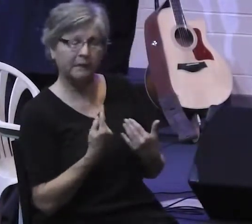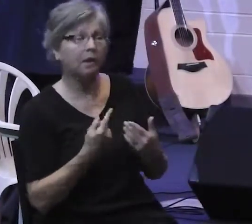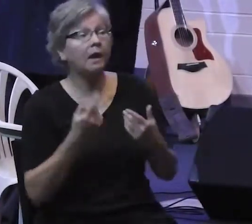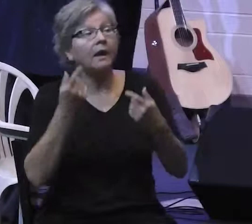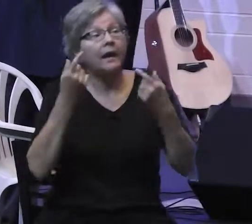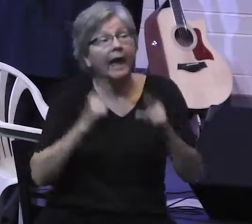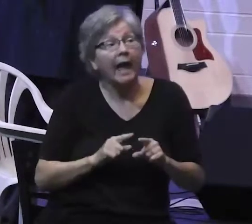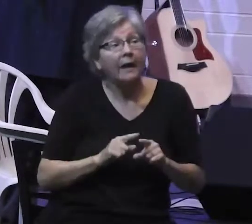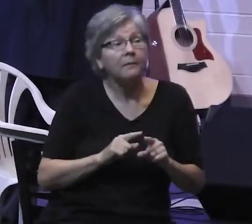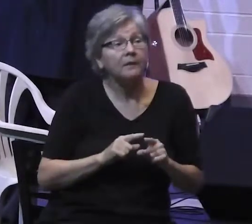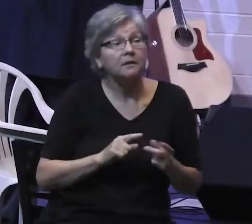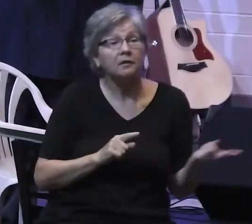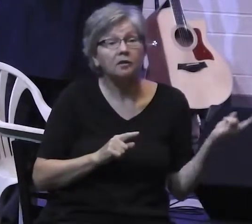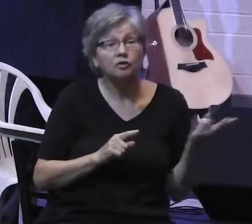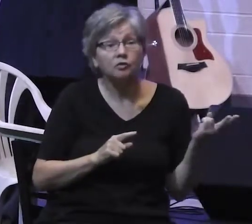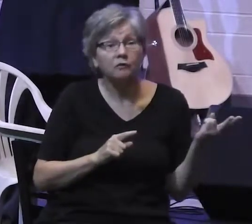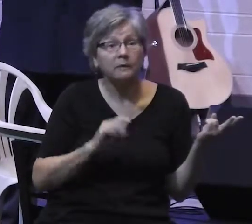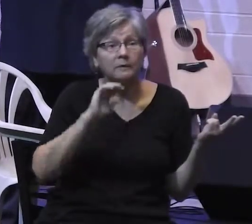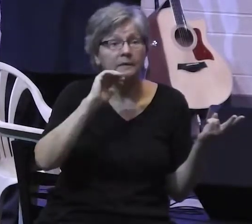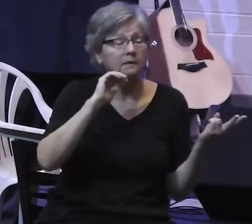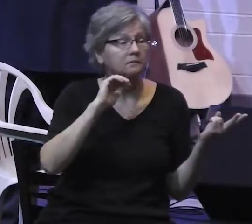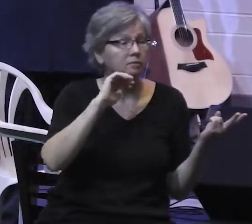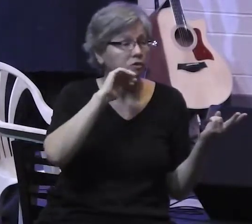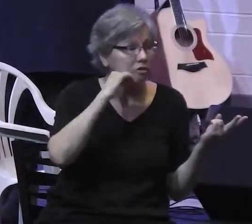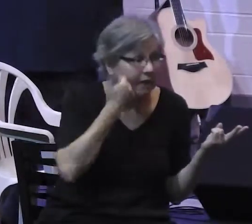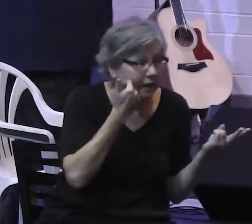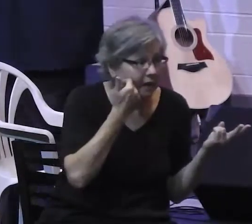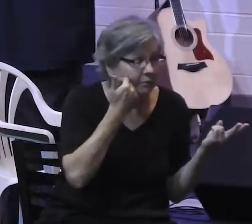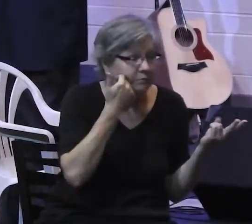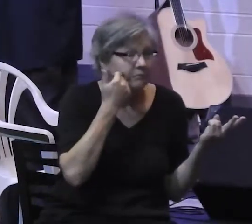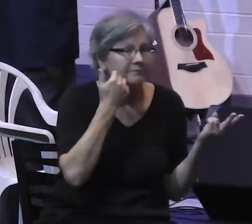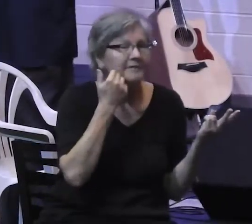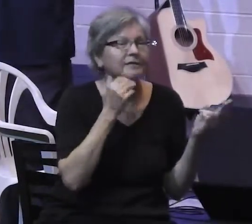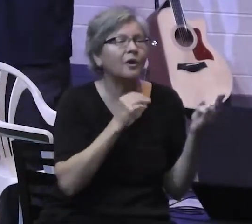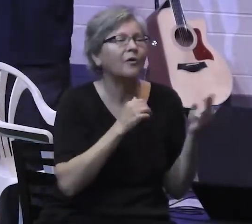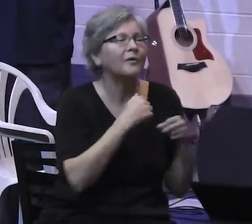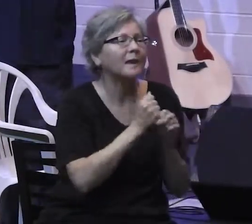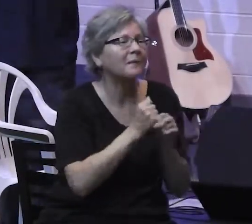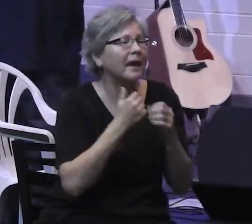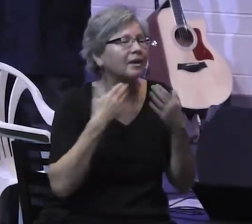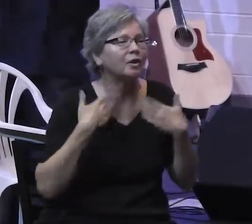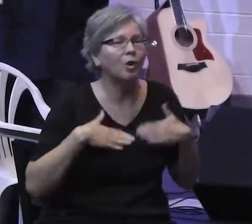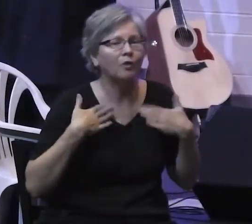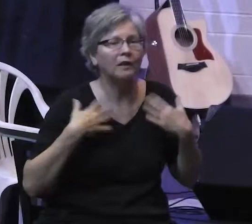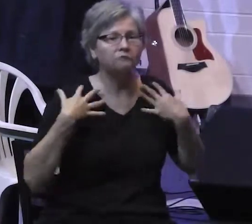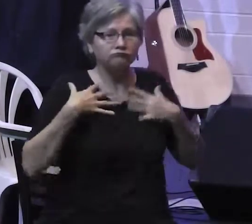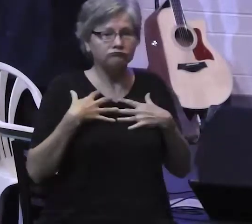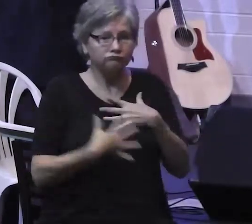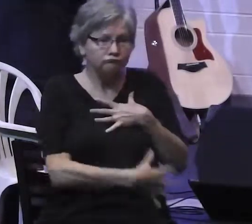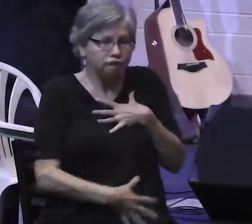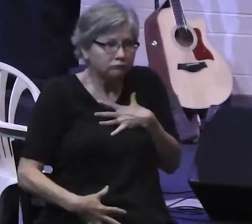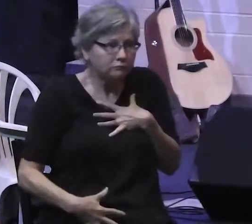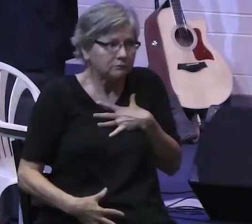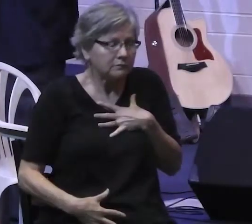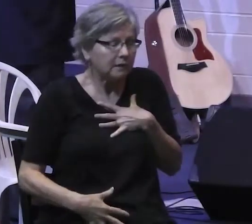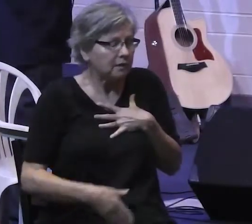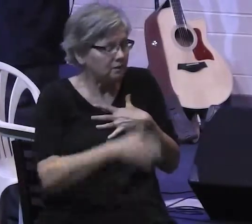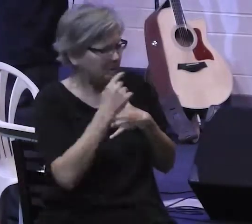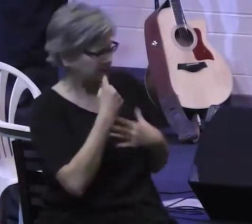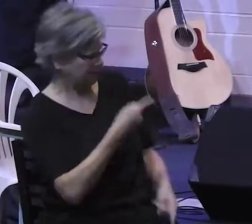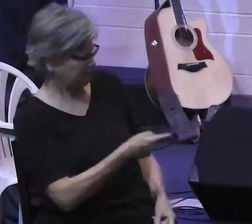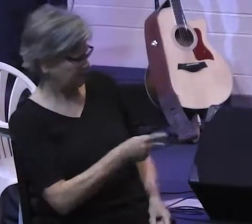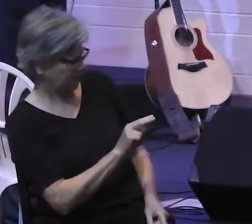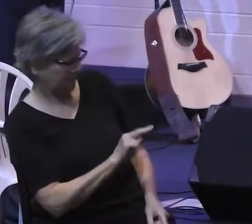that they were naked. And so they clothed themselves in fig leaves. And they say to God, well, we clothed ourselves in fig